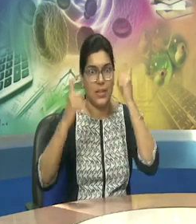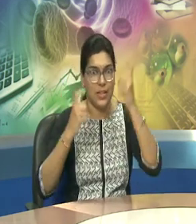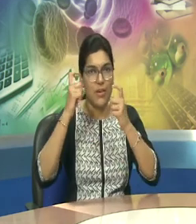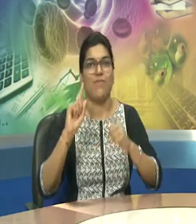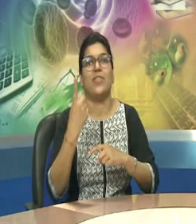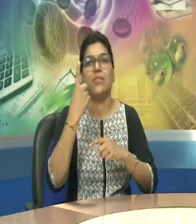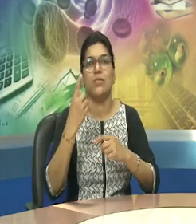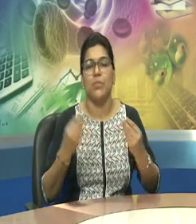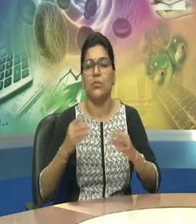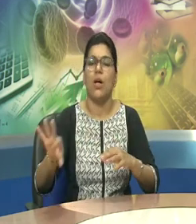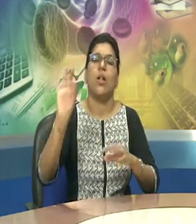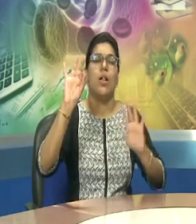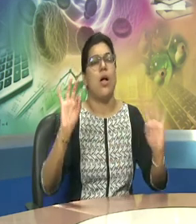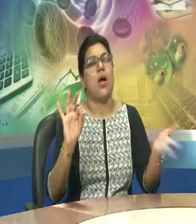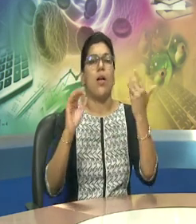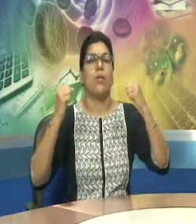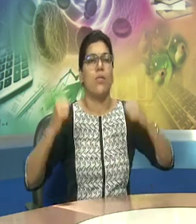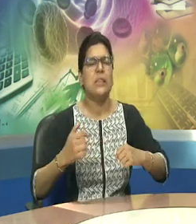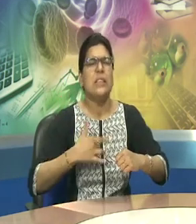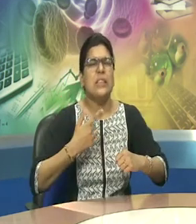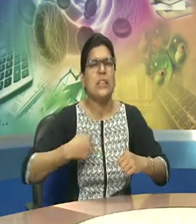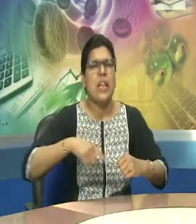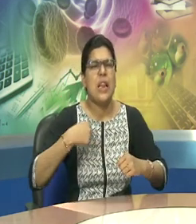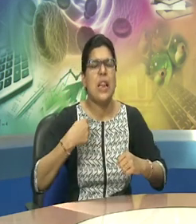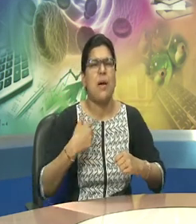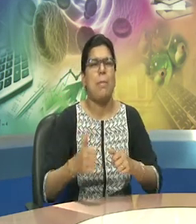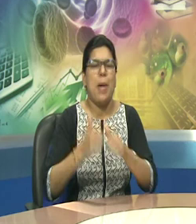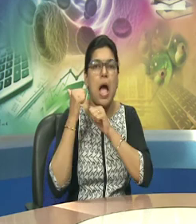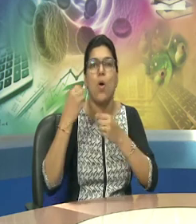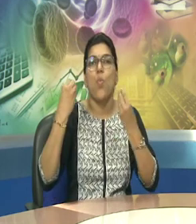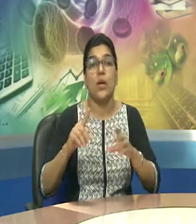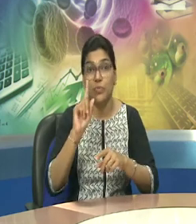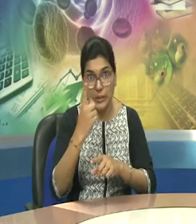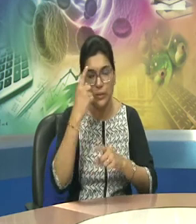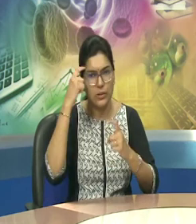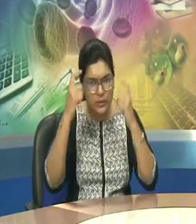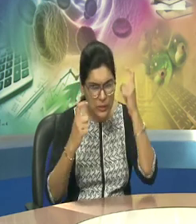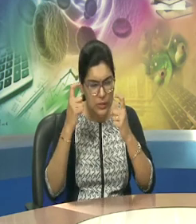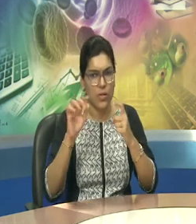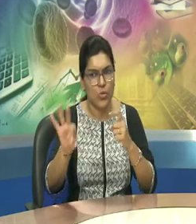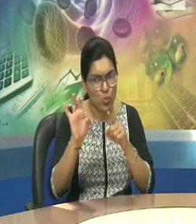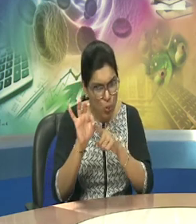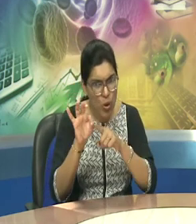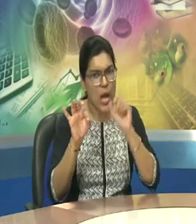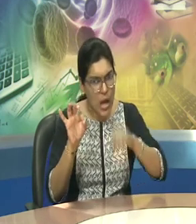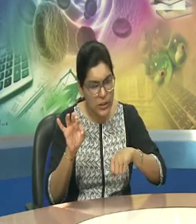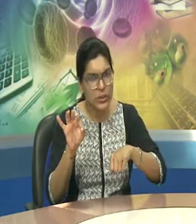of line of business. The process of launching a business begin when